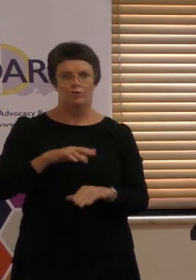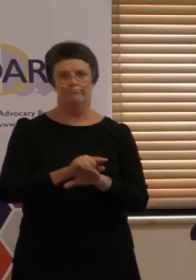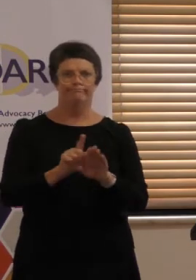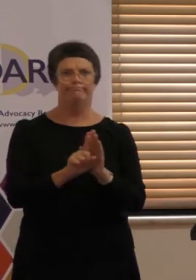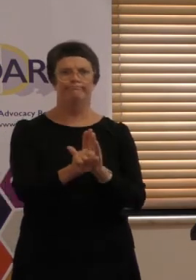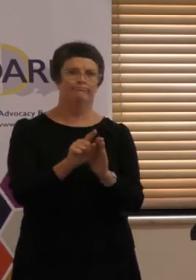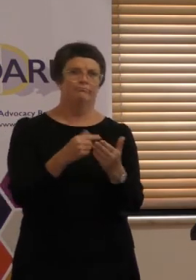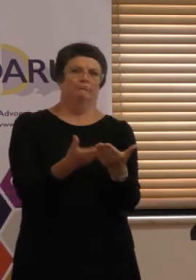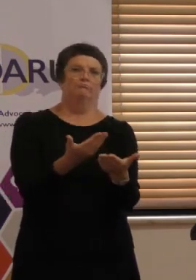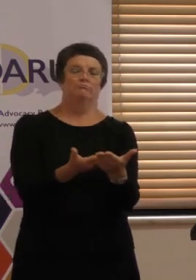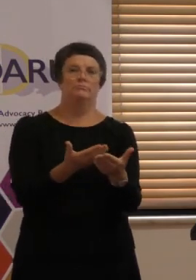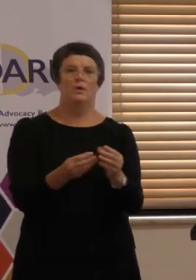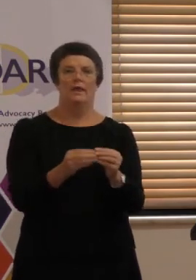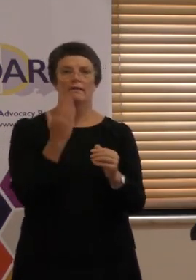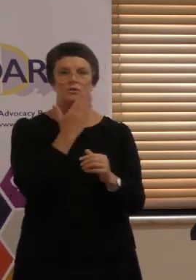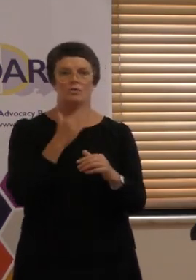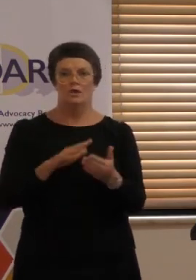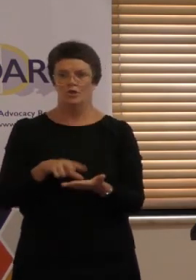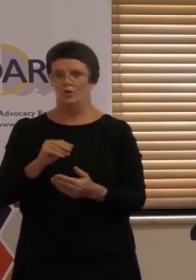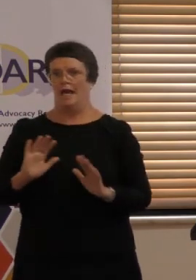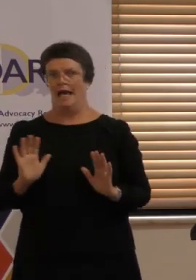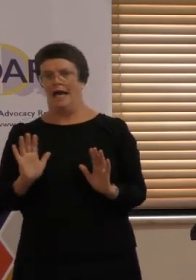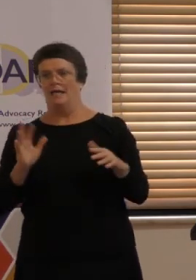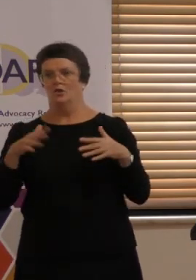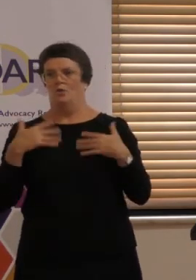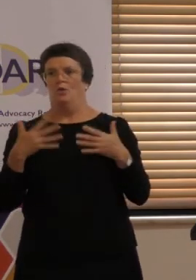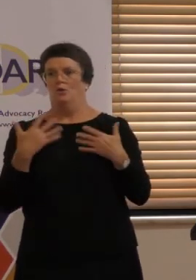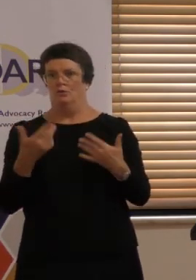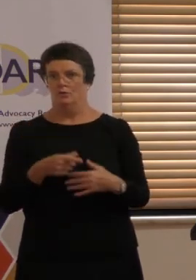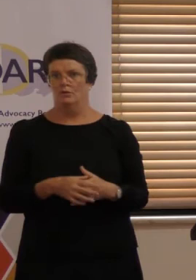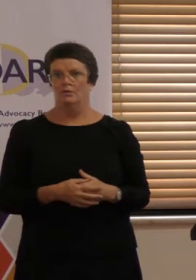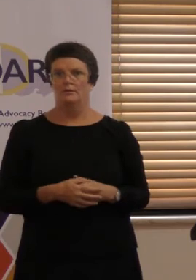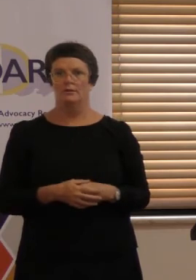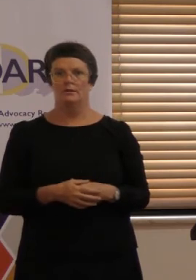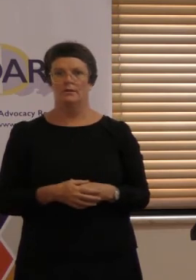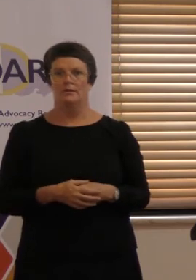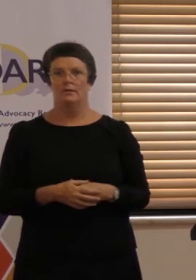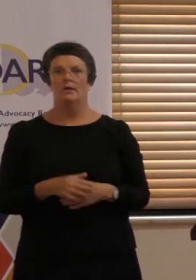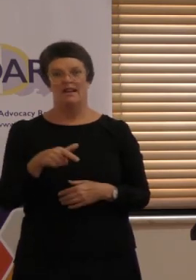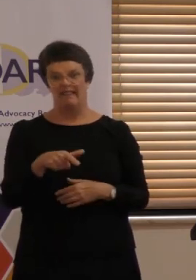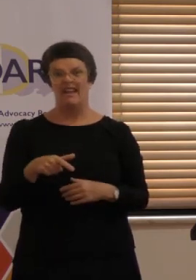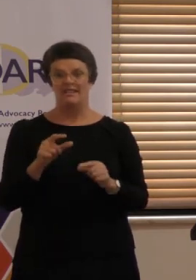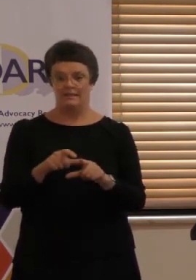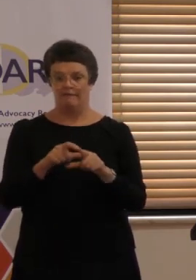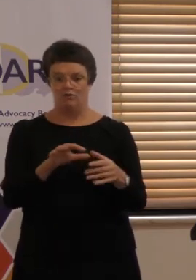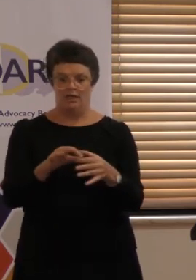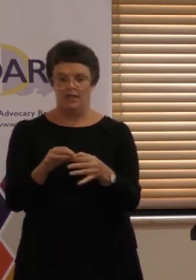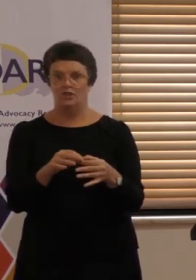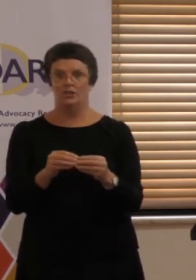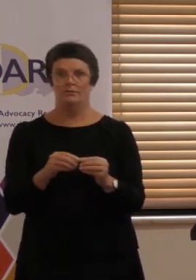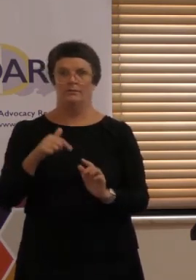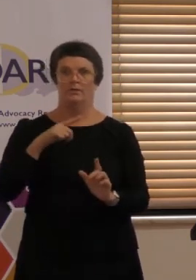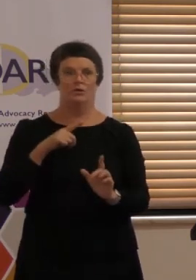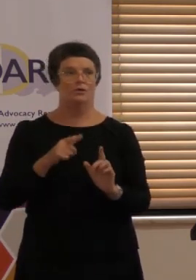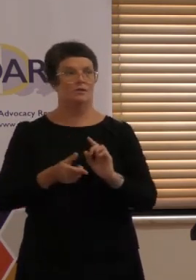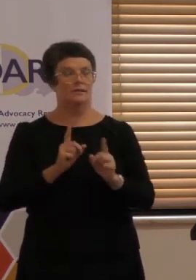schools than the students themselves or the young people themselves might be. And so that's really complicated because sometimes